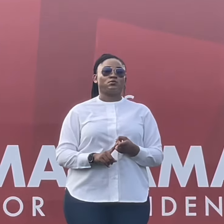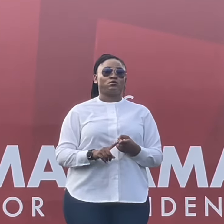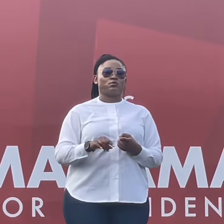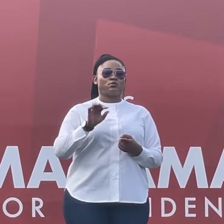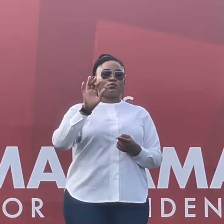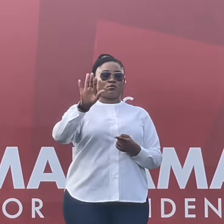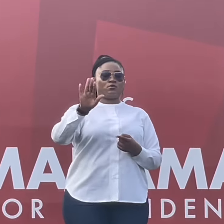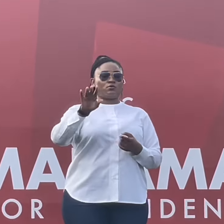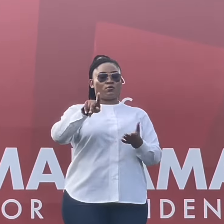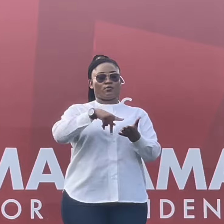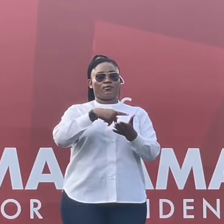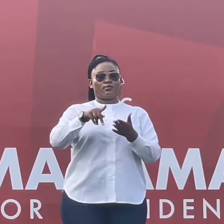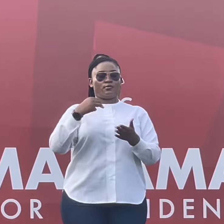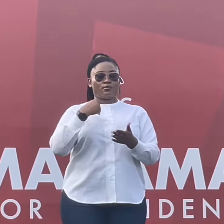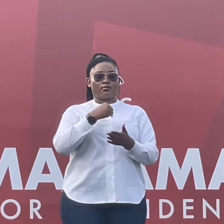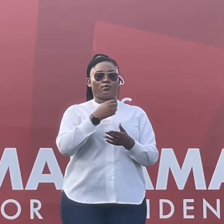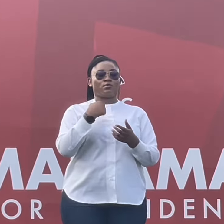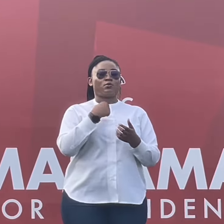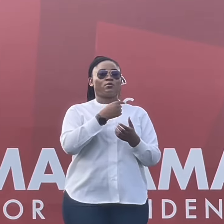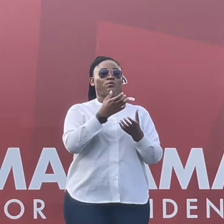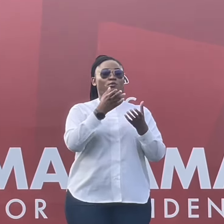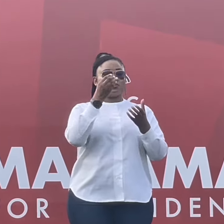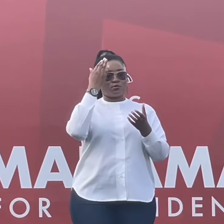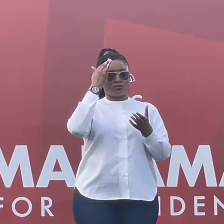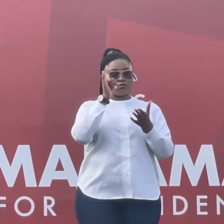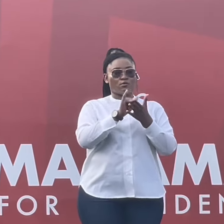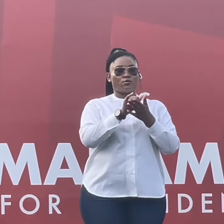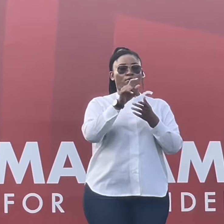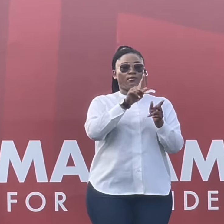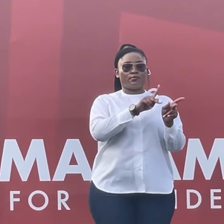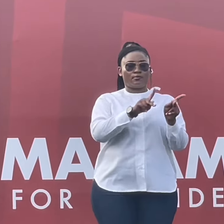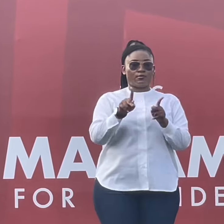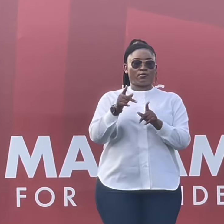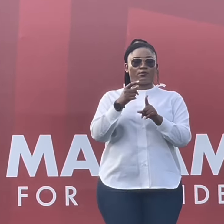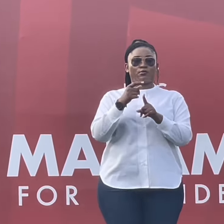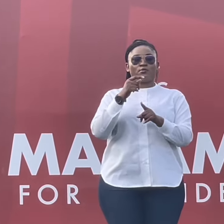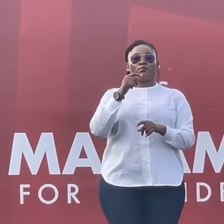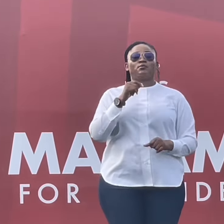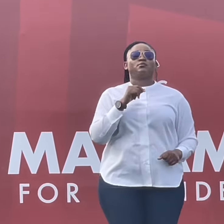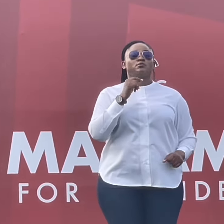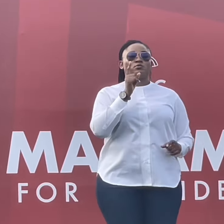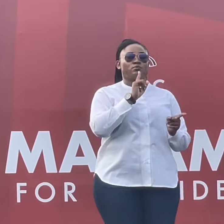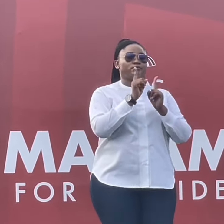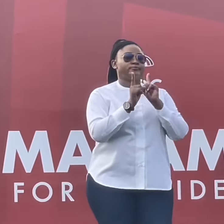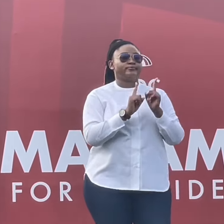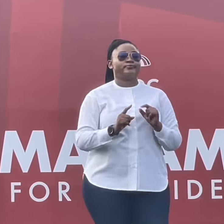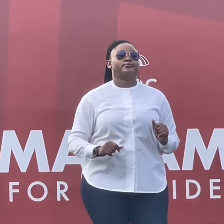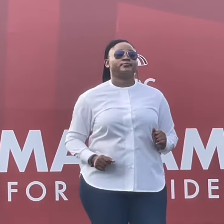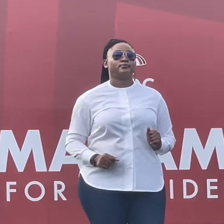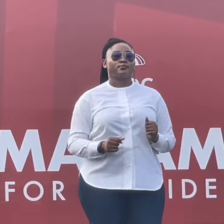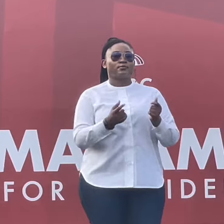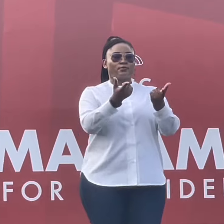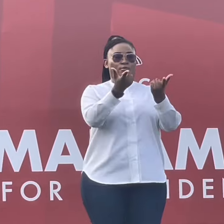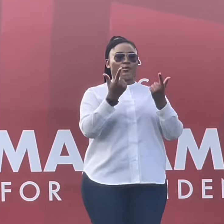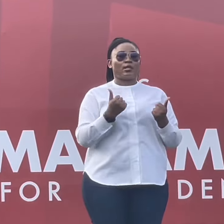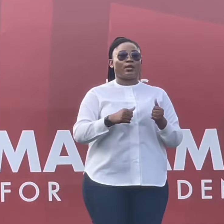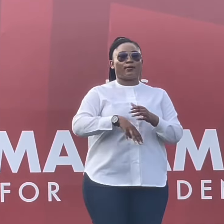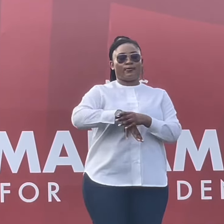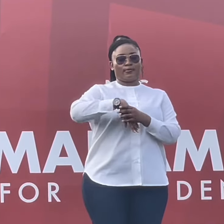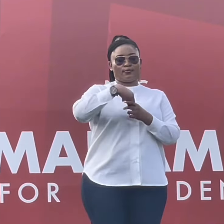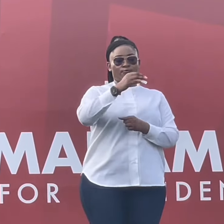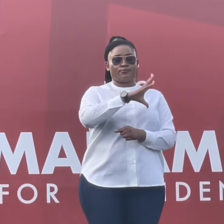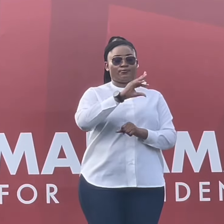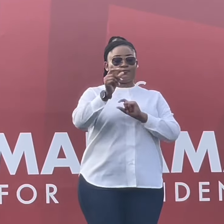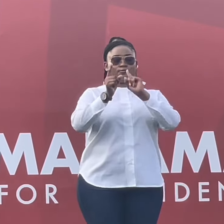of your party, we consider it to be platform dumb. Come out